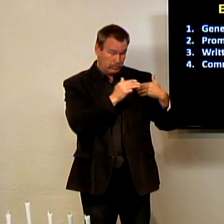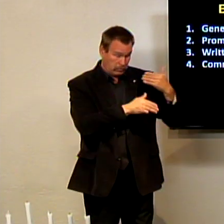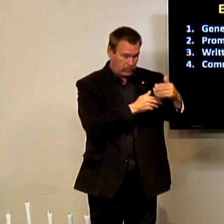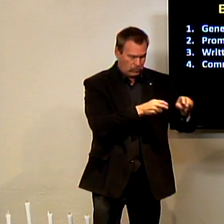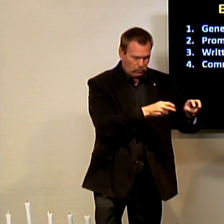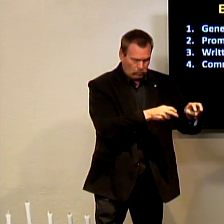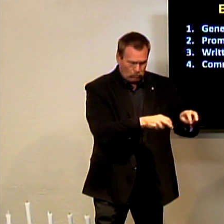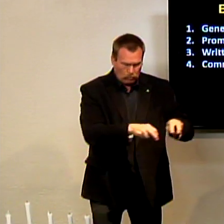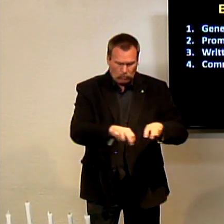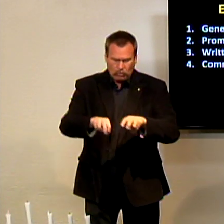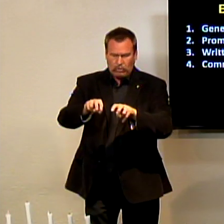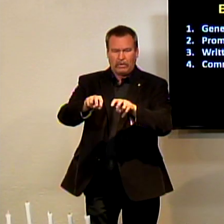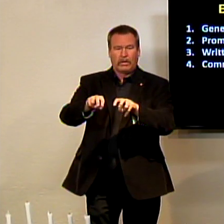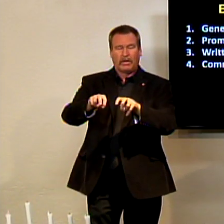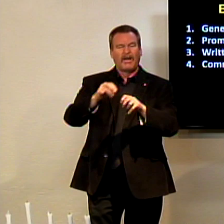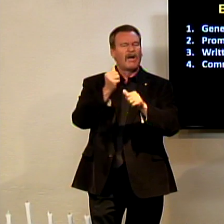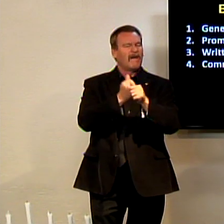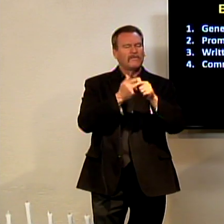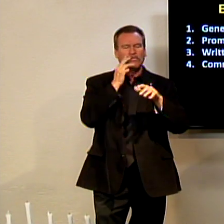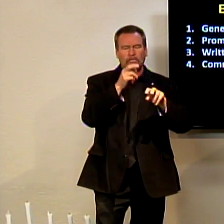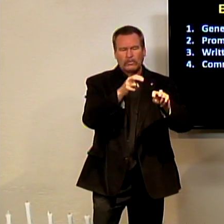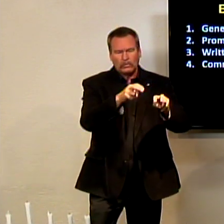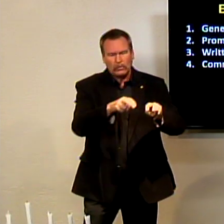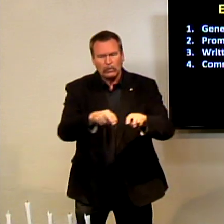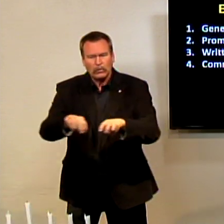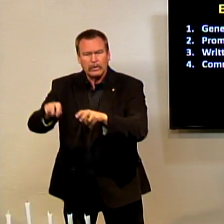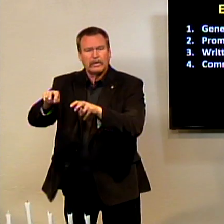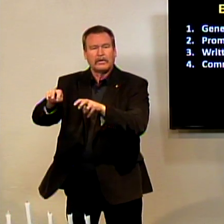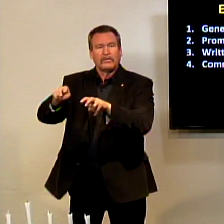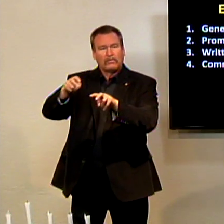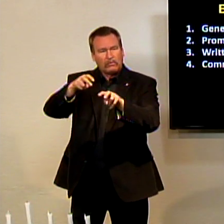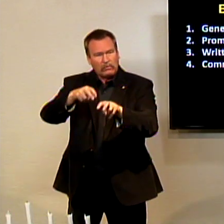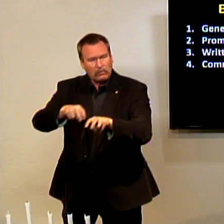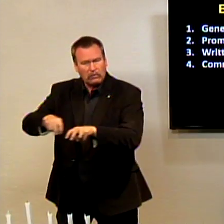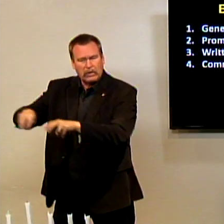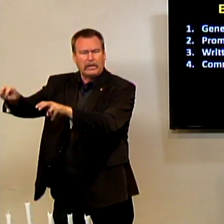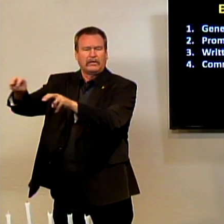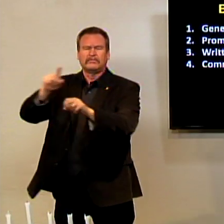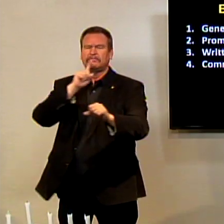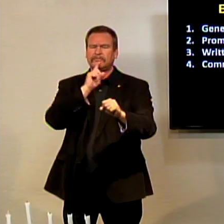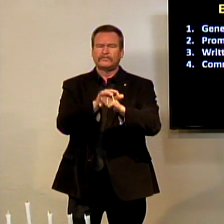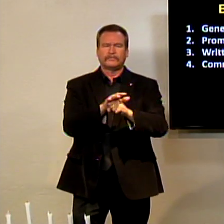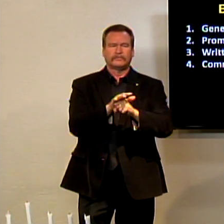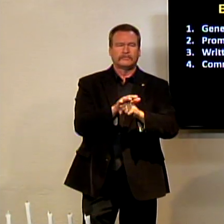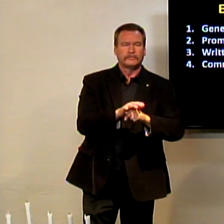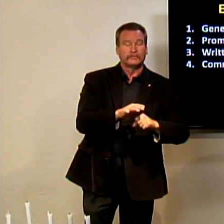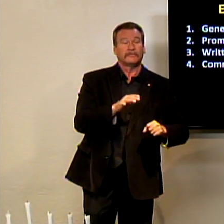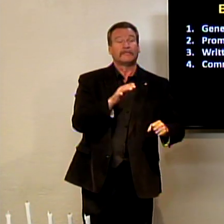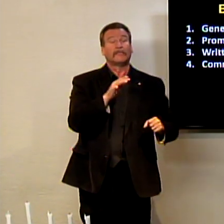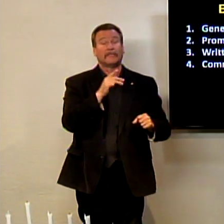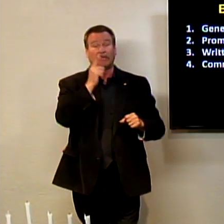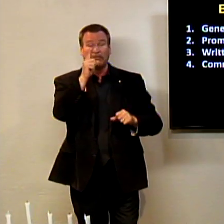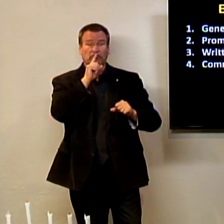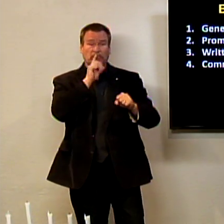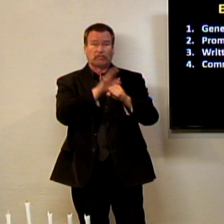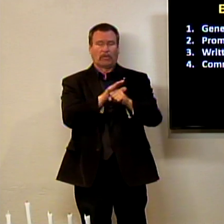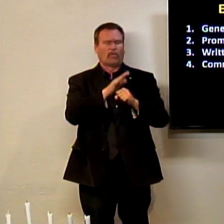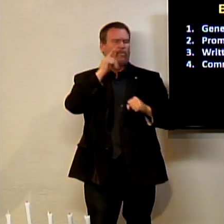I have a couple of applications for us in this time of transition. You know, in this time of transition, we gotta remember God's promises